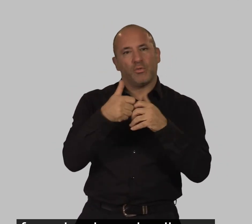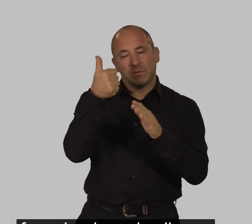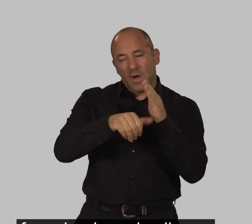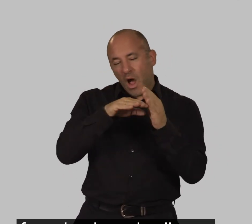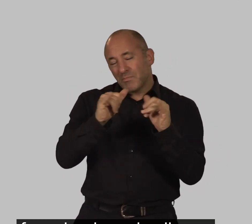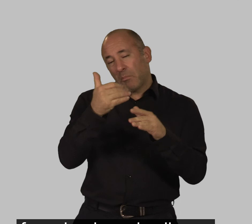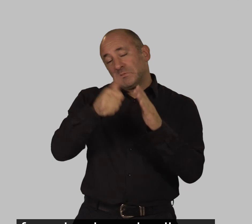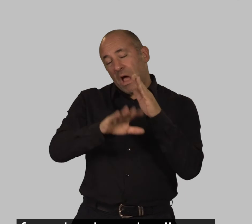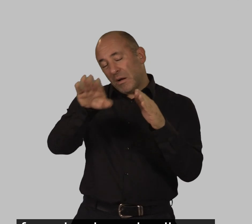mobility.